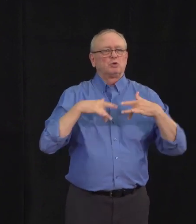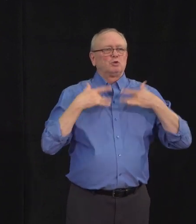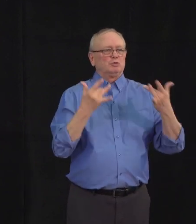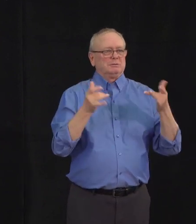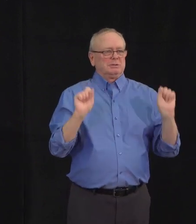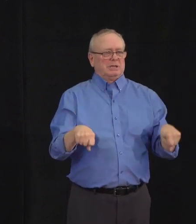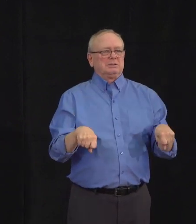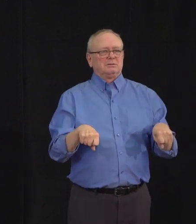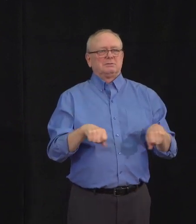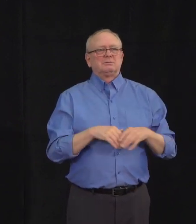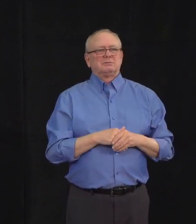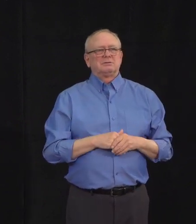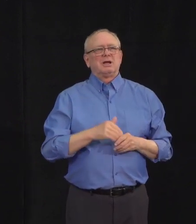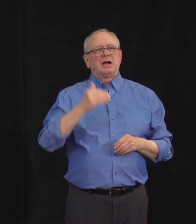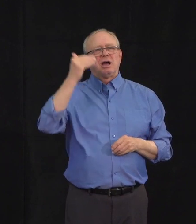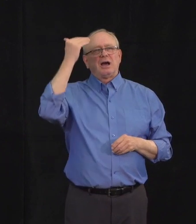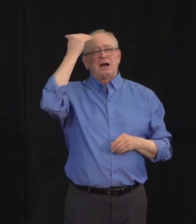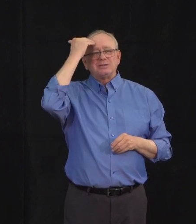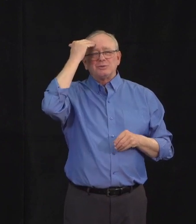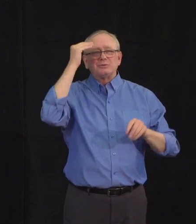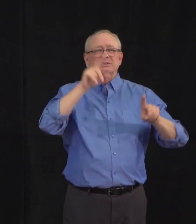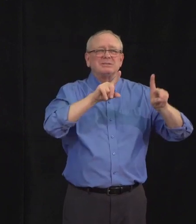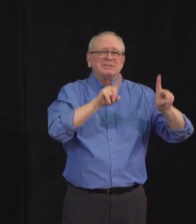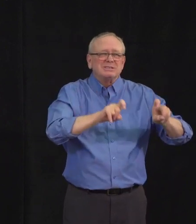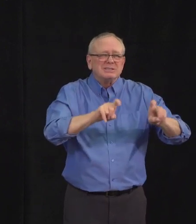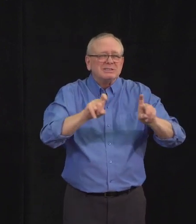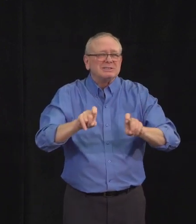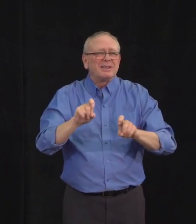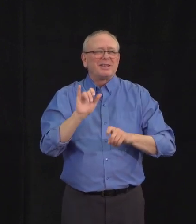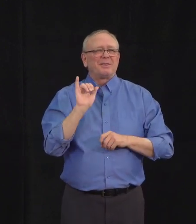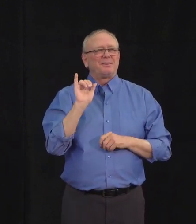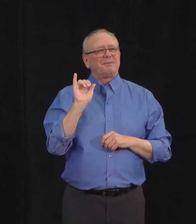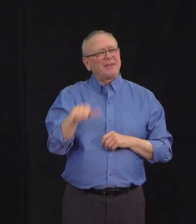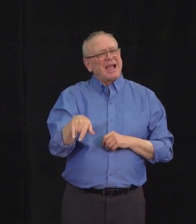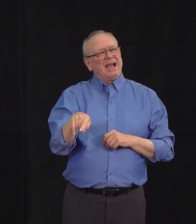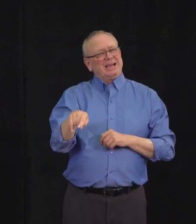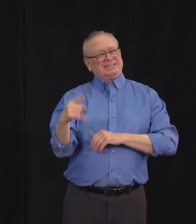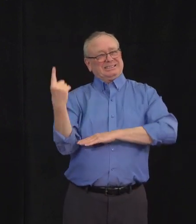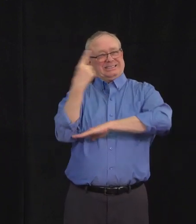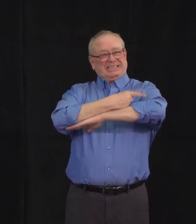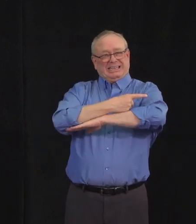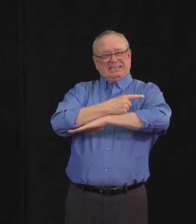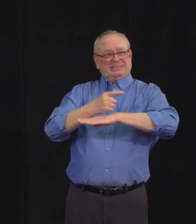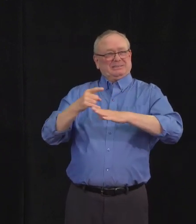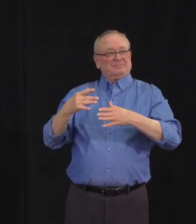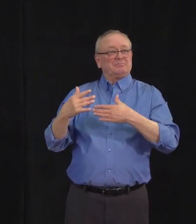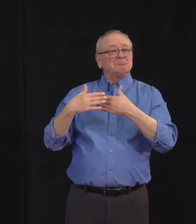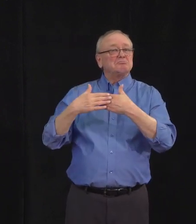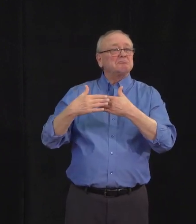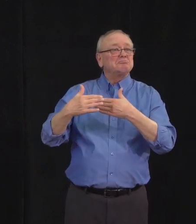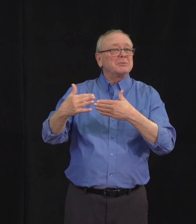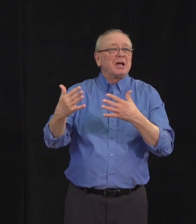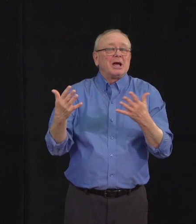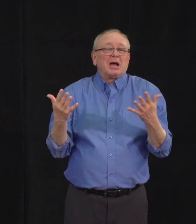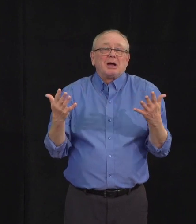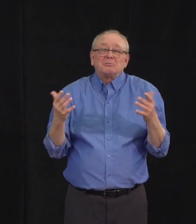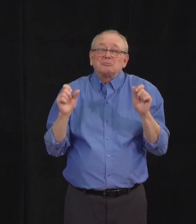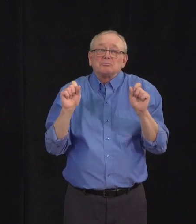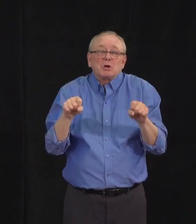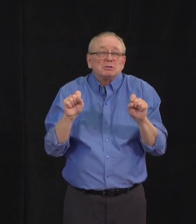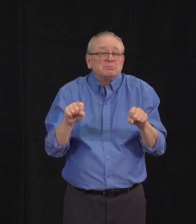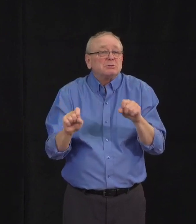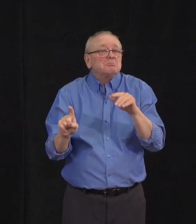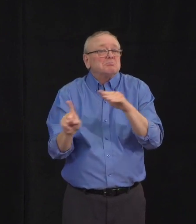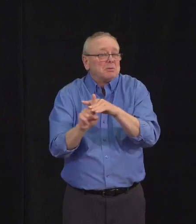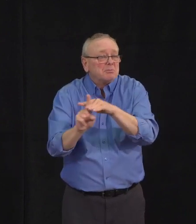in time and does not stop the need to isolate for 14 days in close contacts of confirmed cases, it can help